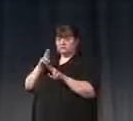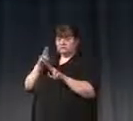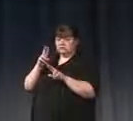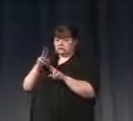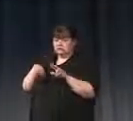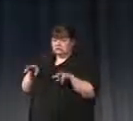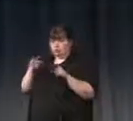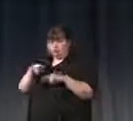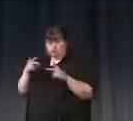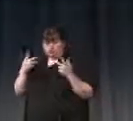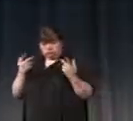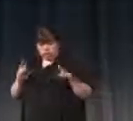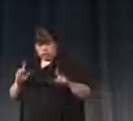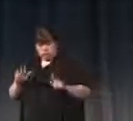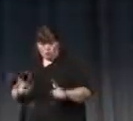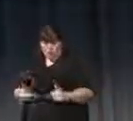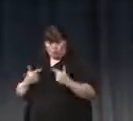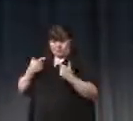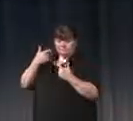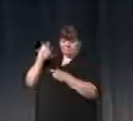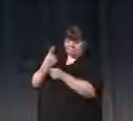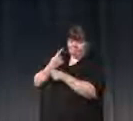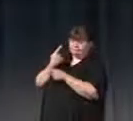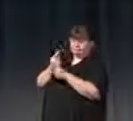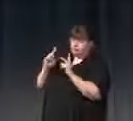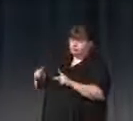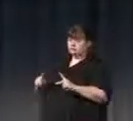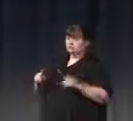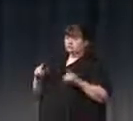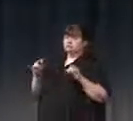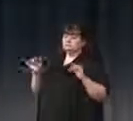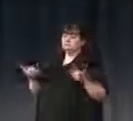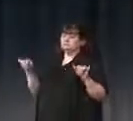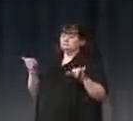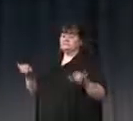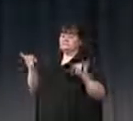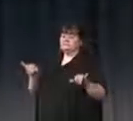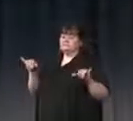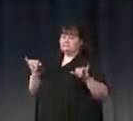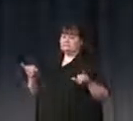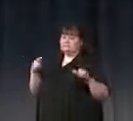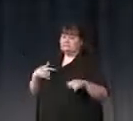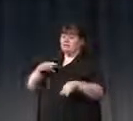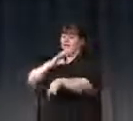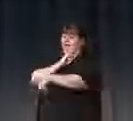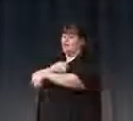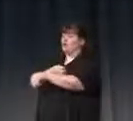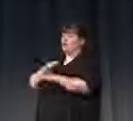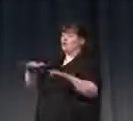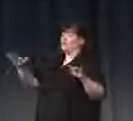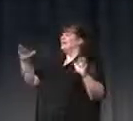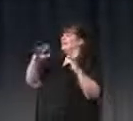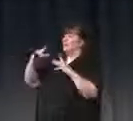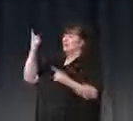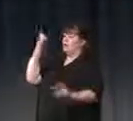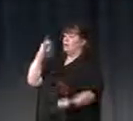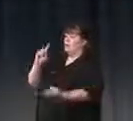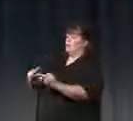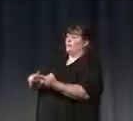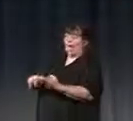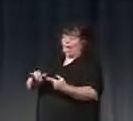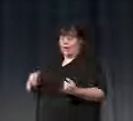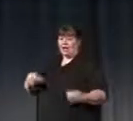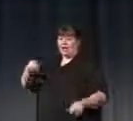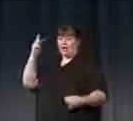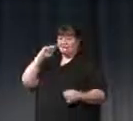the lives of the average person are fairly stereotyped. So the energy pretty much always decays exponentially, and it does so faster at